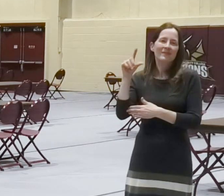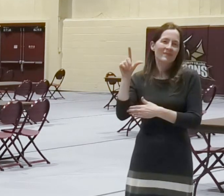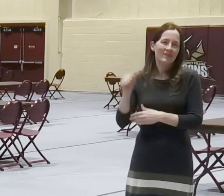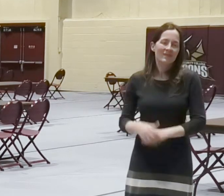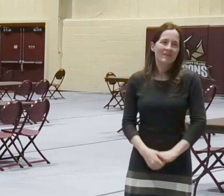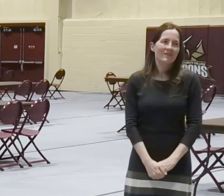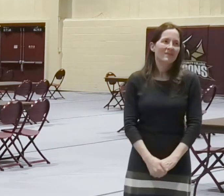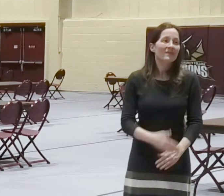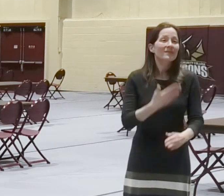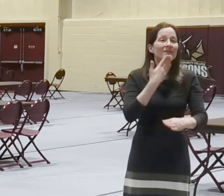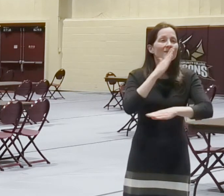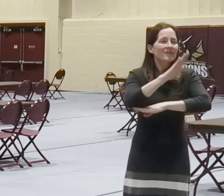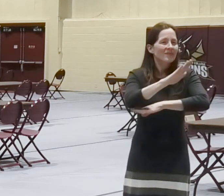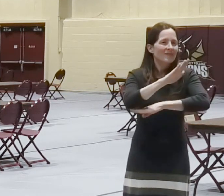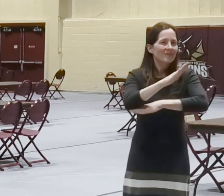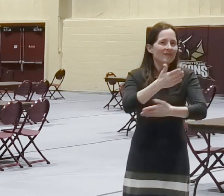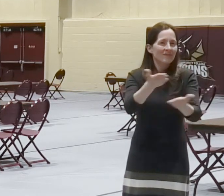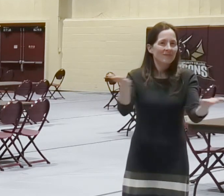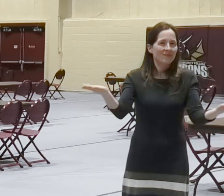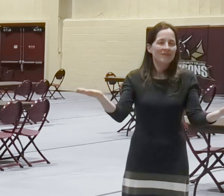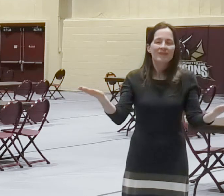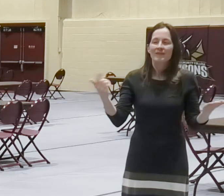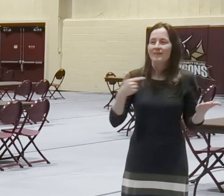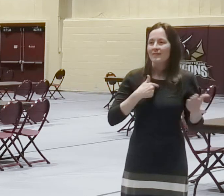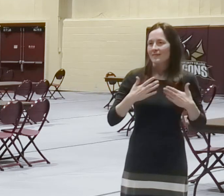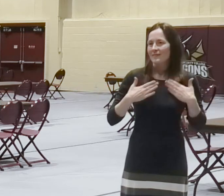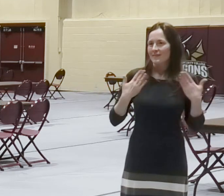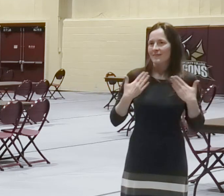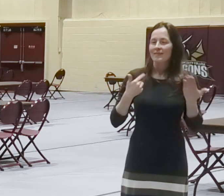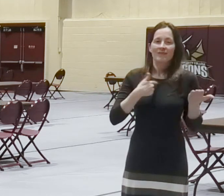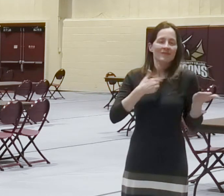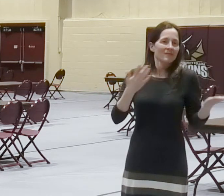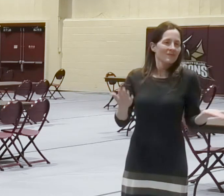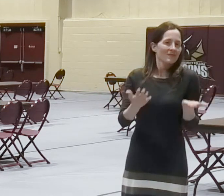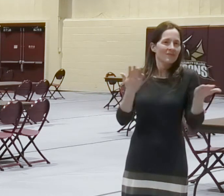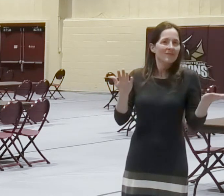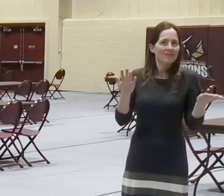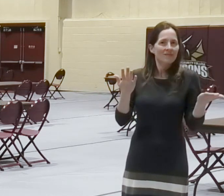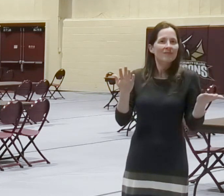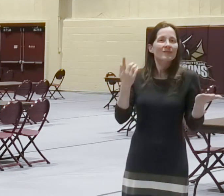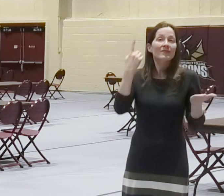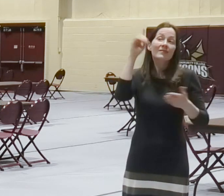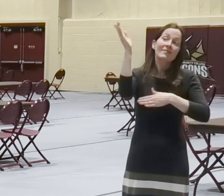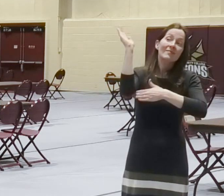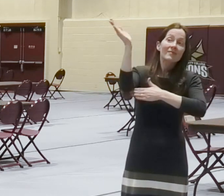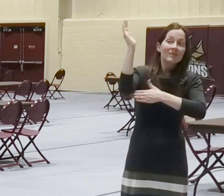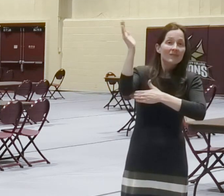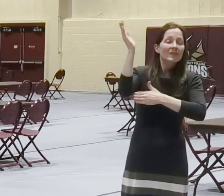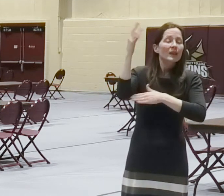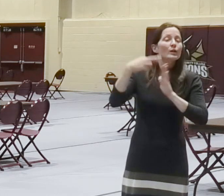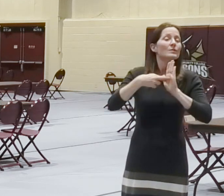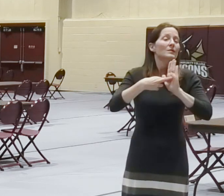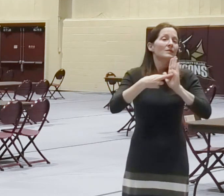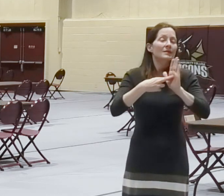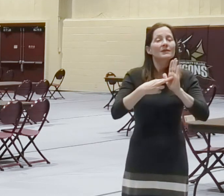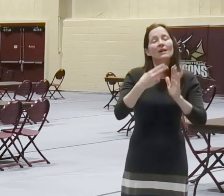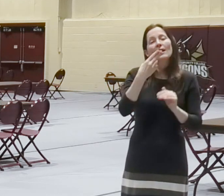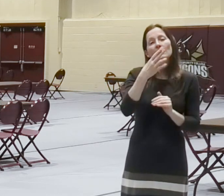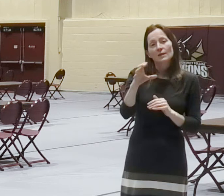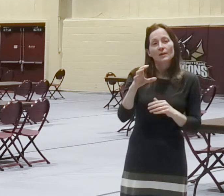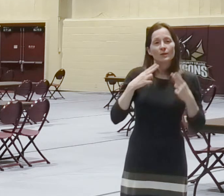Good afternoon, everyone. I am pleased to be here on behalf of Howard County's Human Service